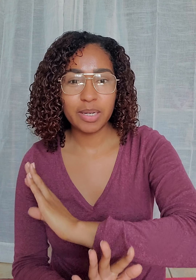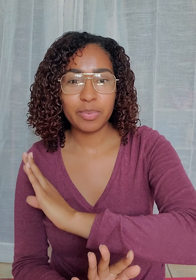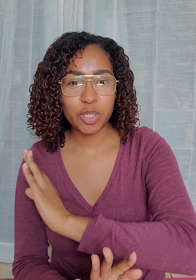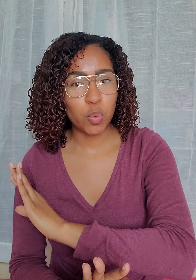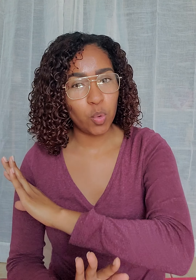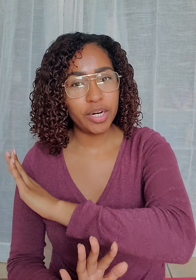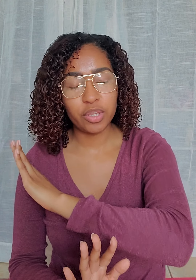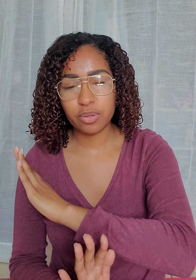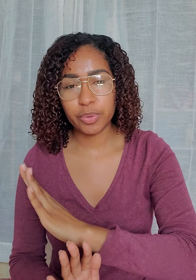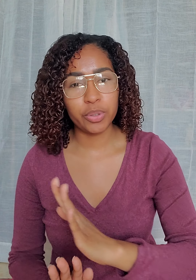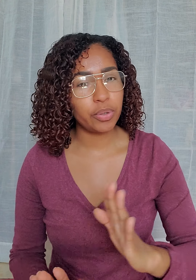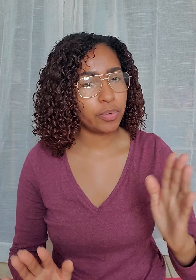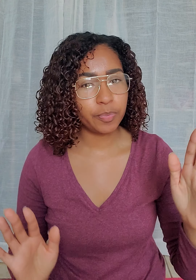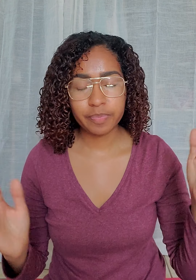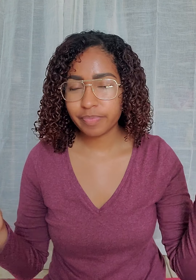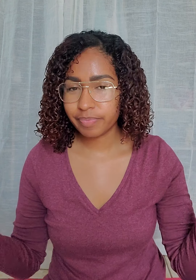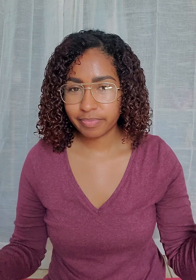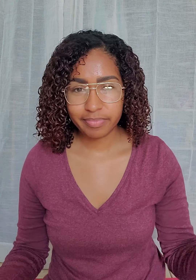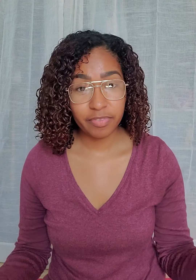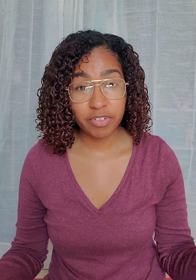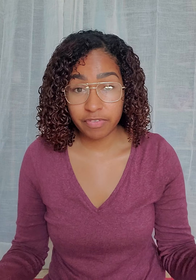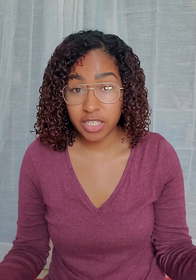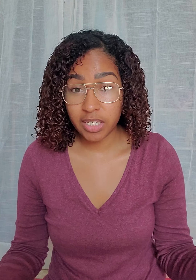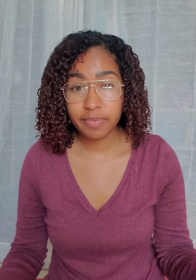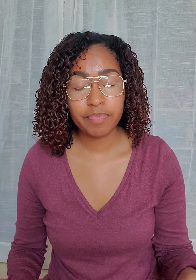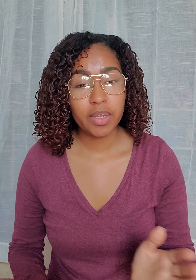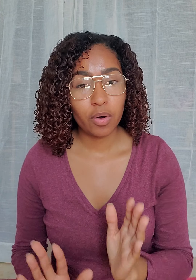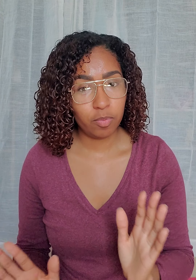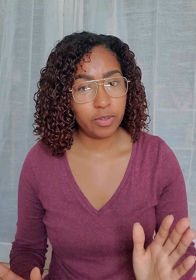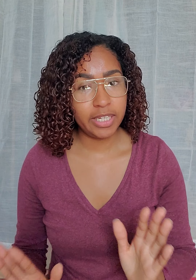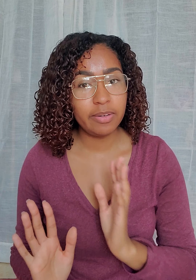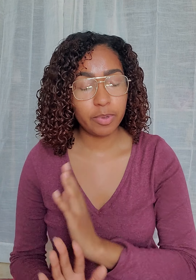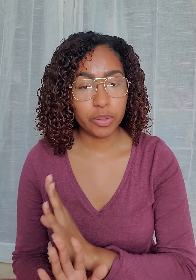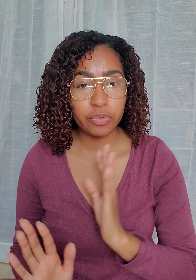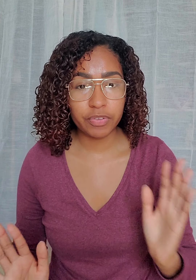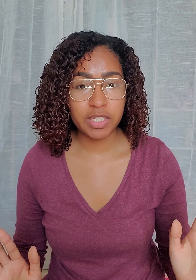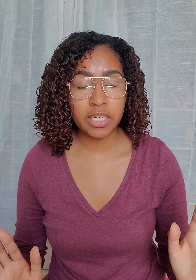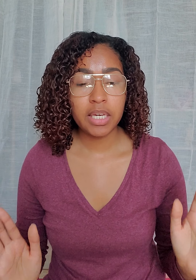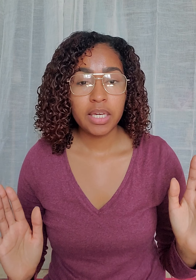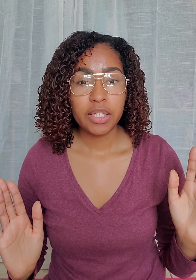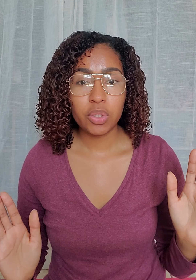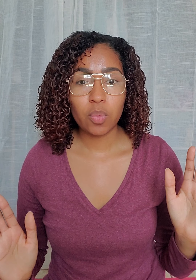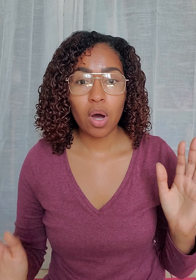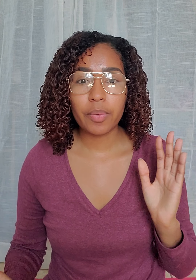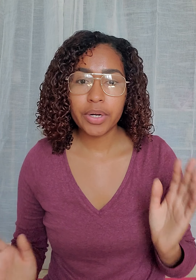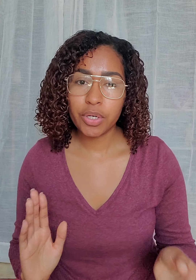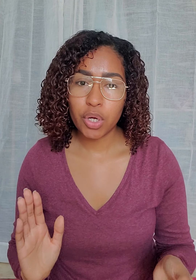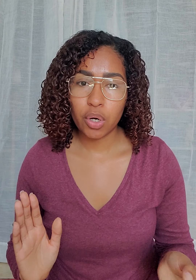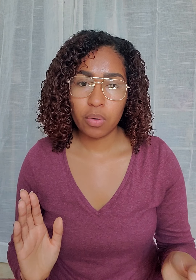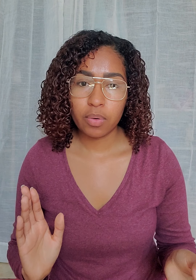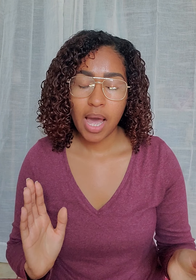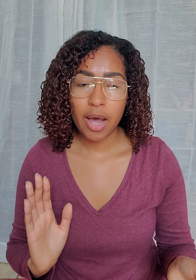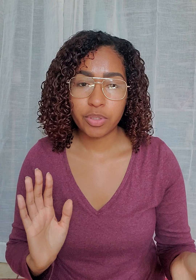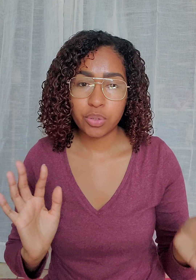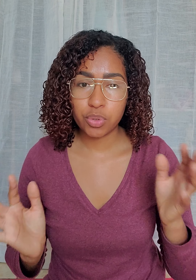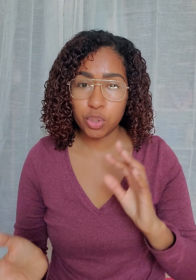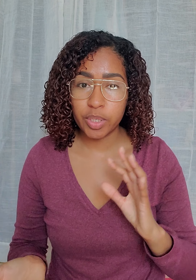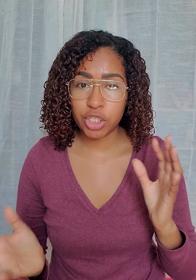numbers 1 through 50, hopefully 1 through 50, you already know how to switch